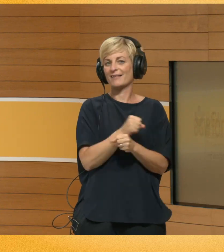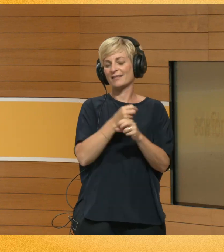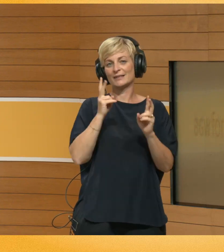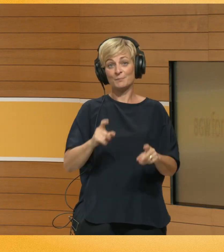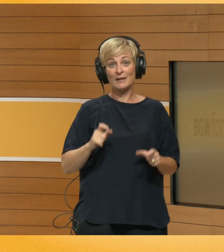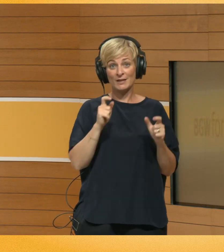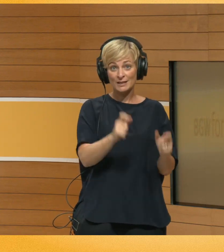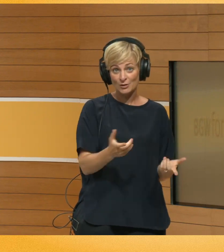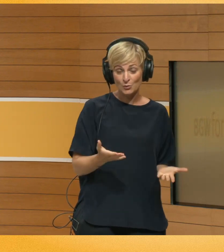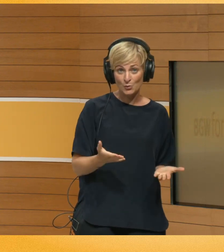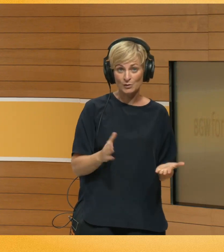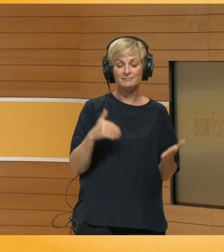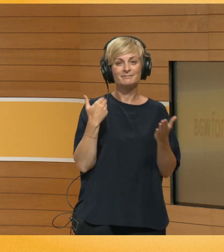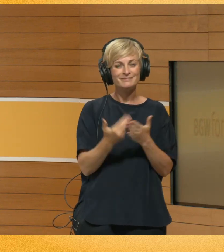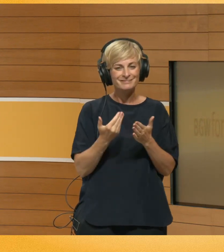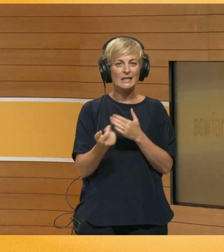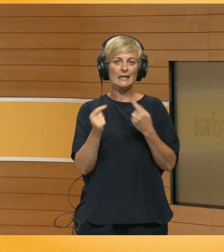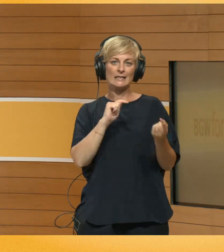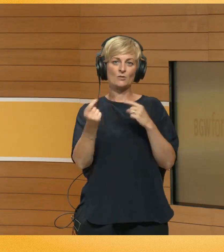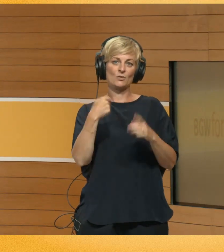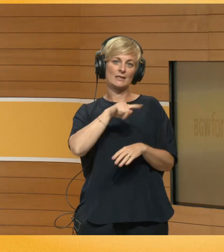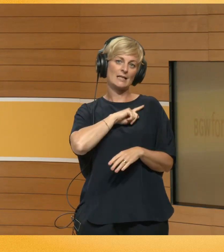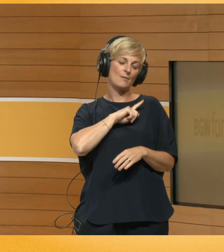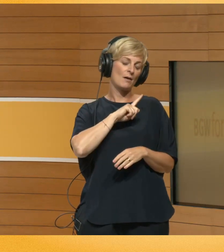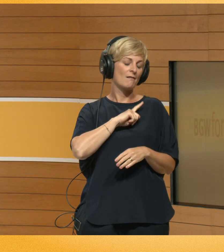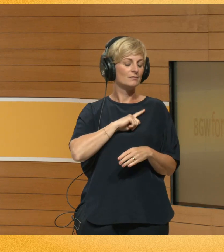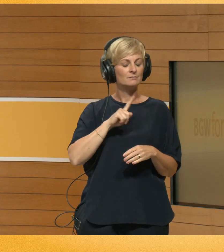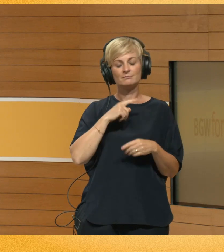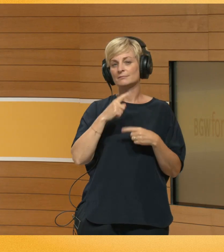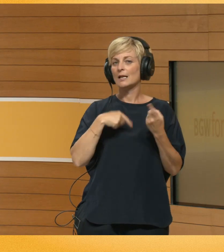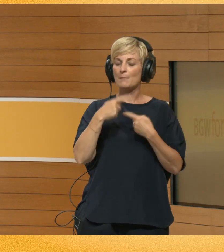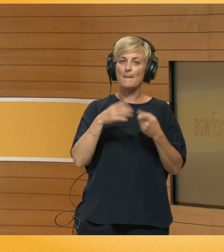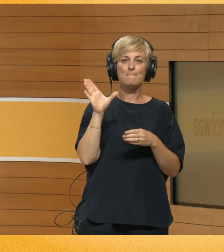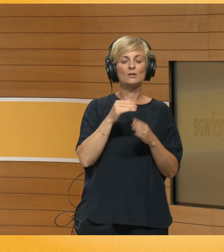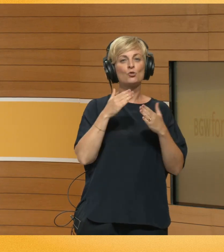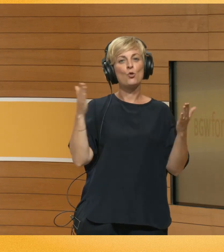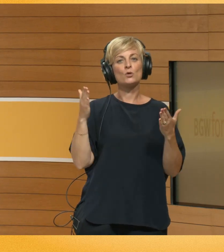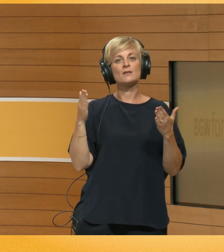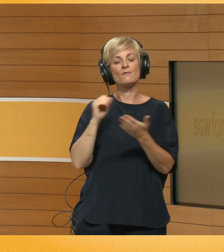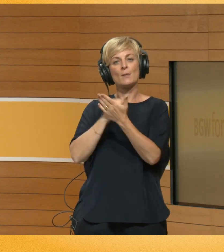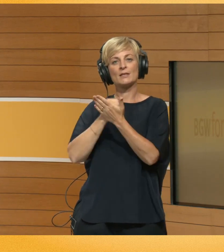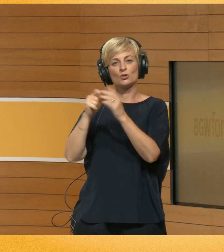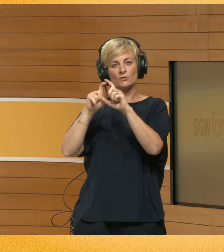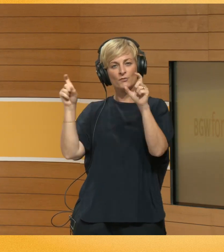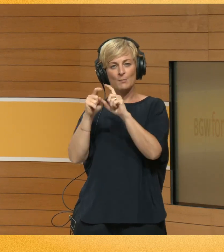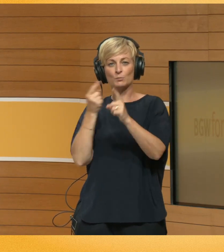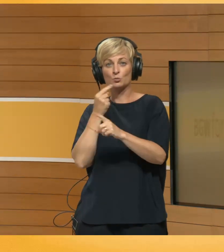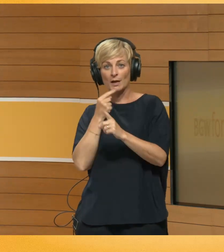large pharmaceutical companies in terms of developing new models of care in Africa. It's a significant